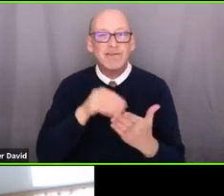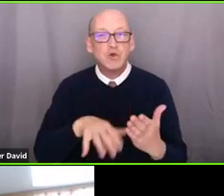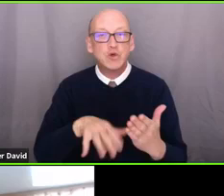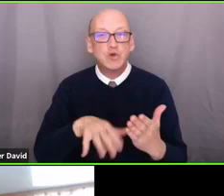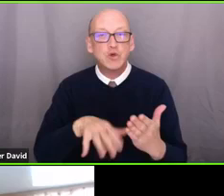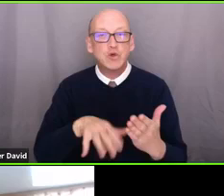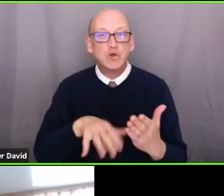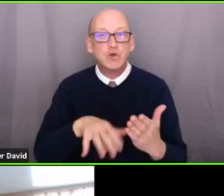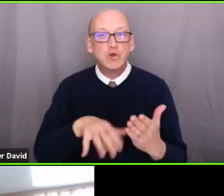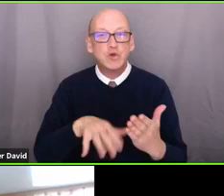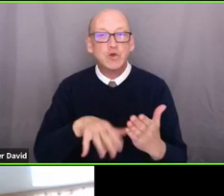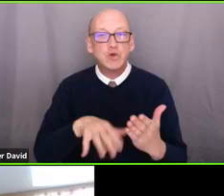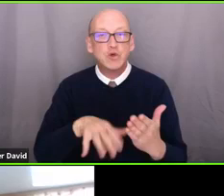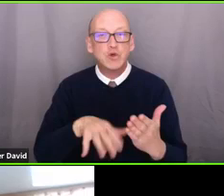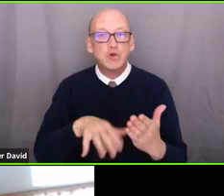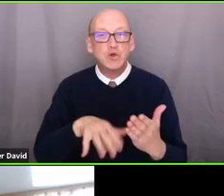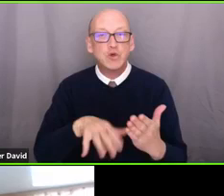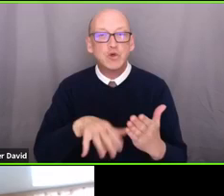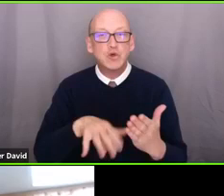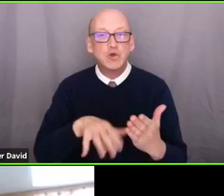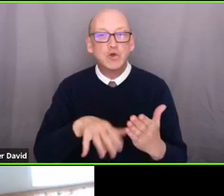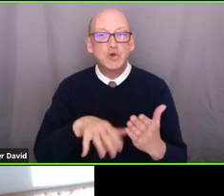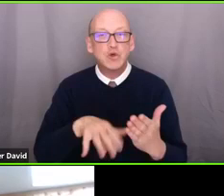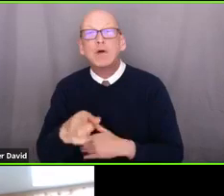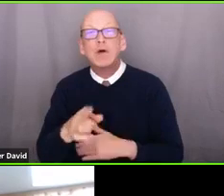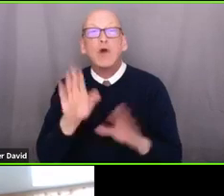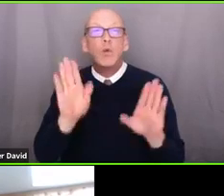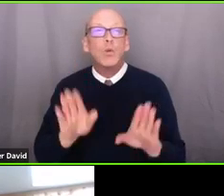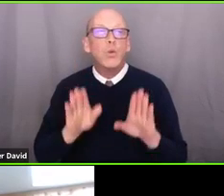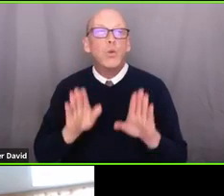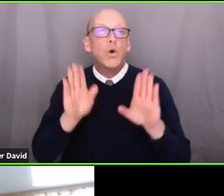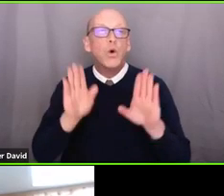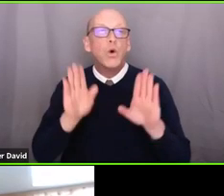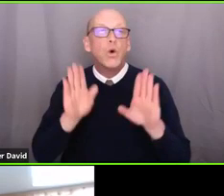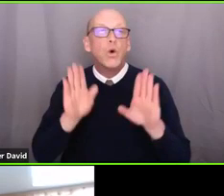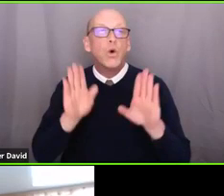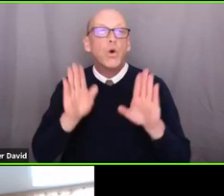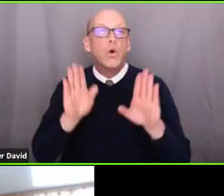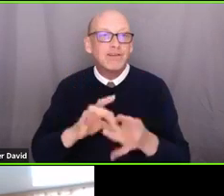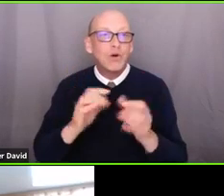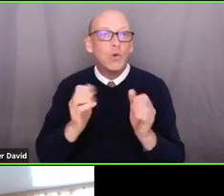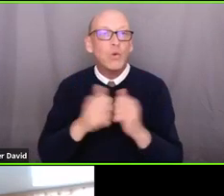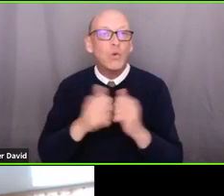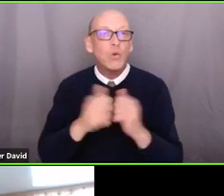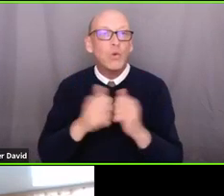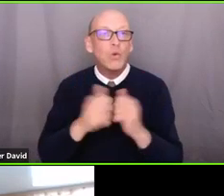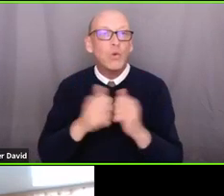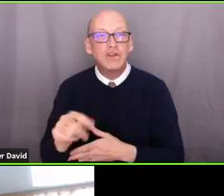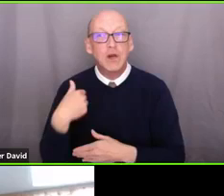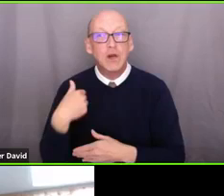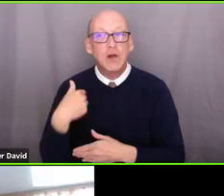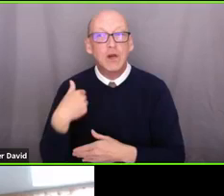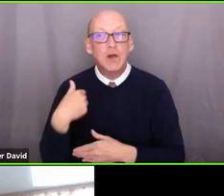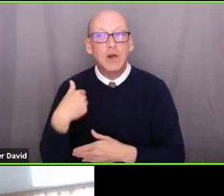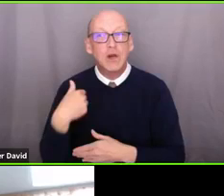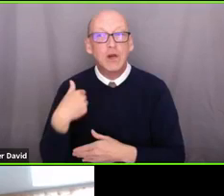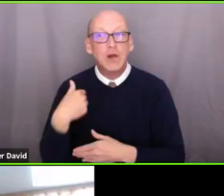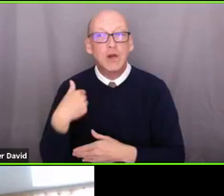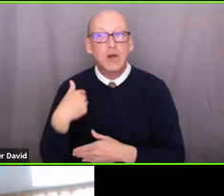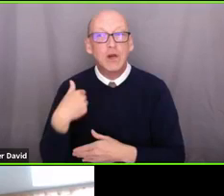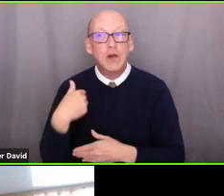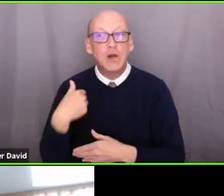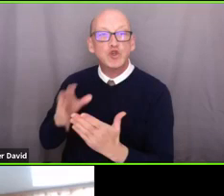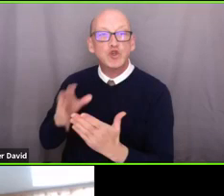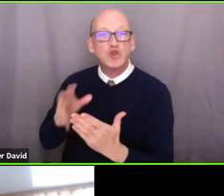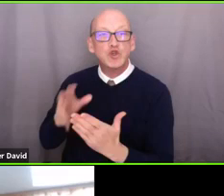that are finishing. So the wonderful nature of the university side of it is we constantly have new students who are wanting to learn. So there was a